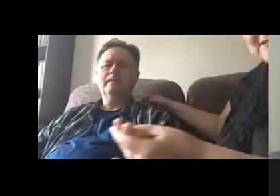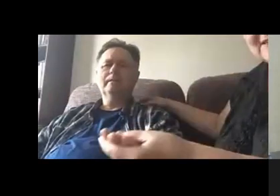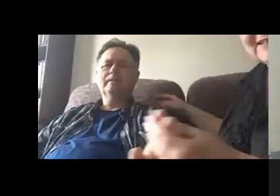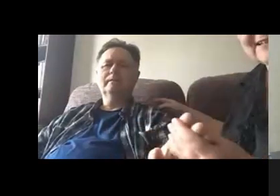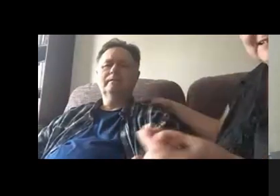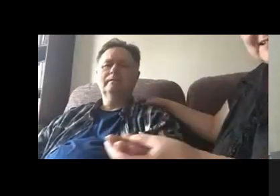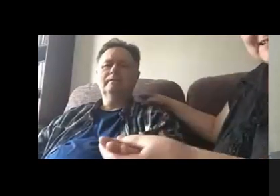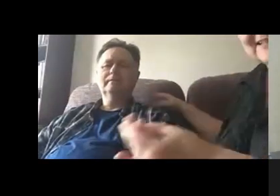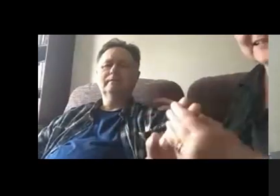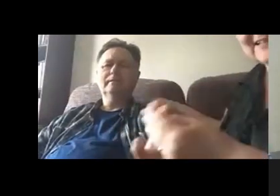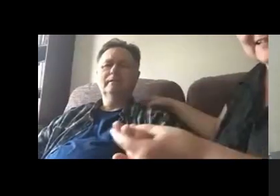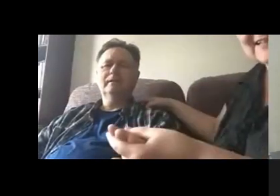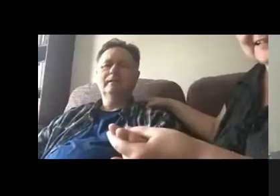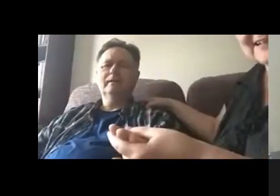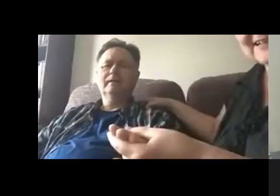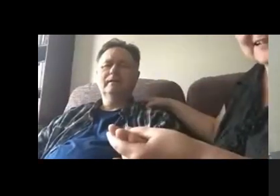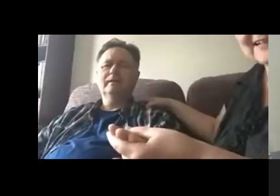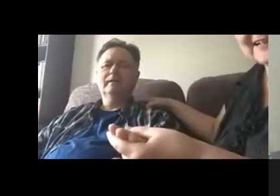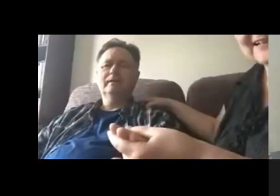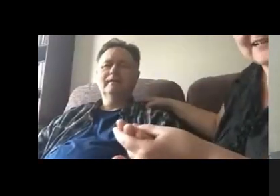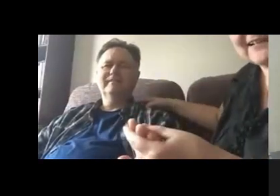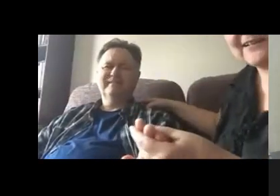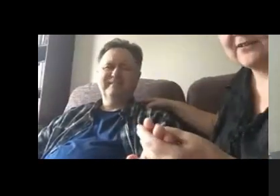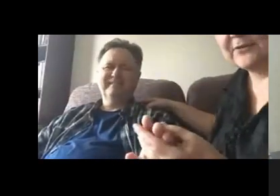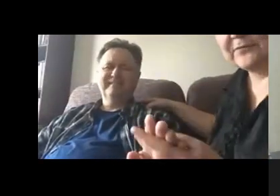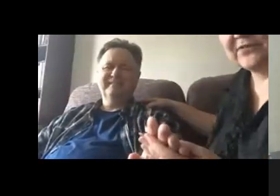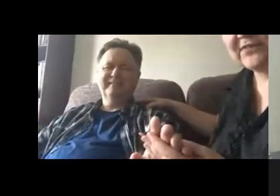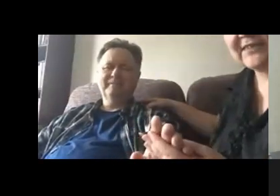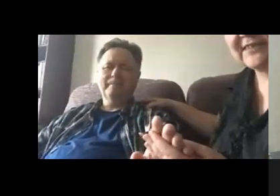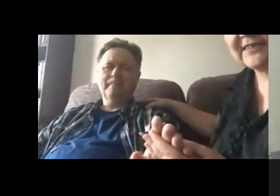to continue recording or? Oh, you can stop recording.